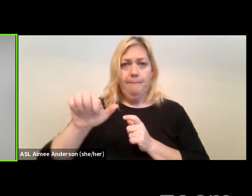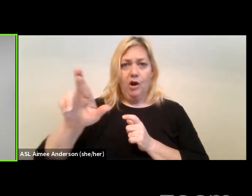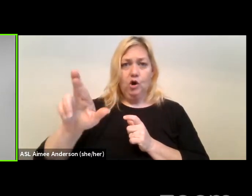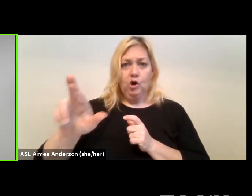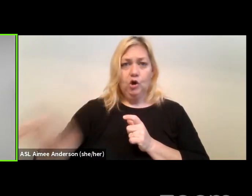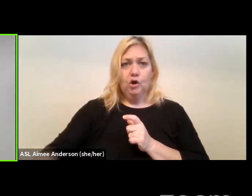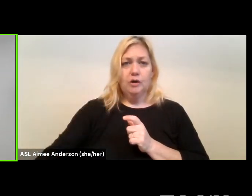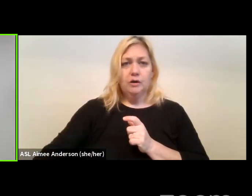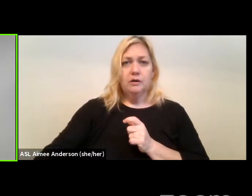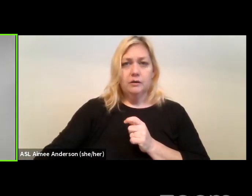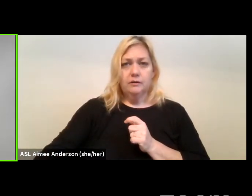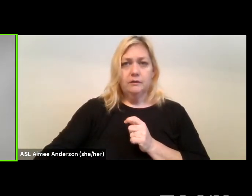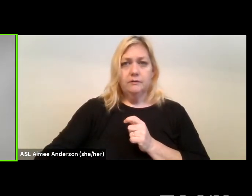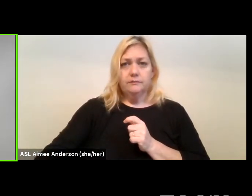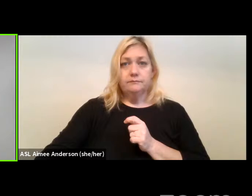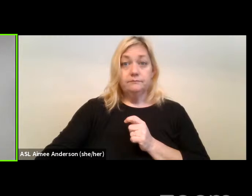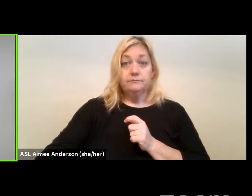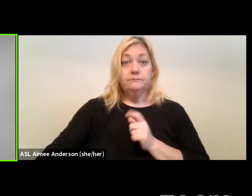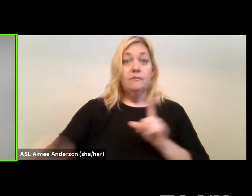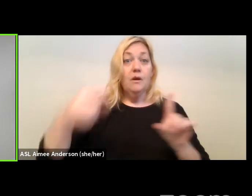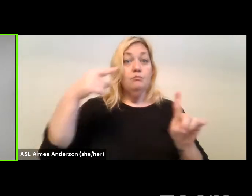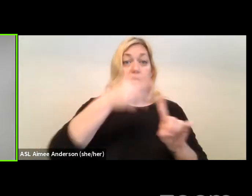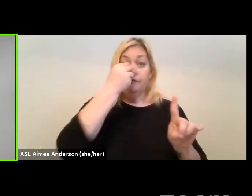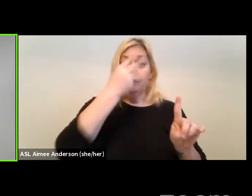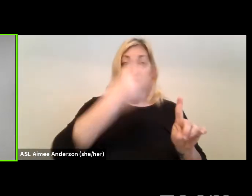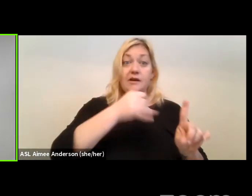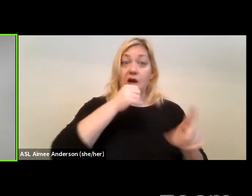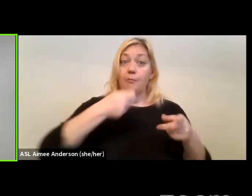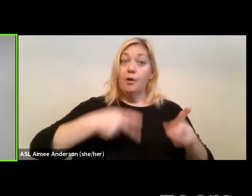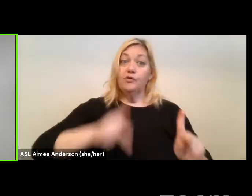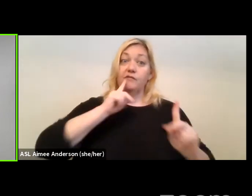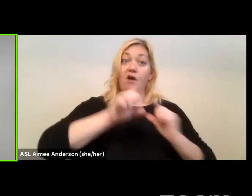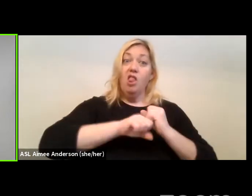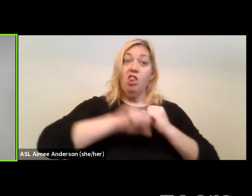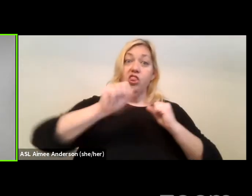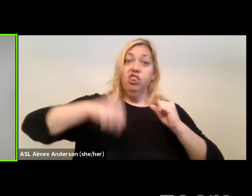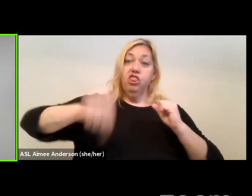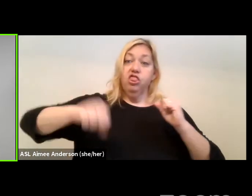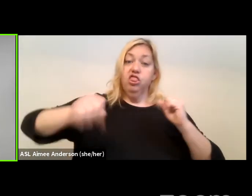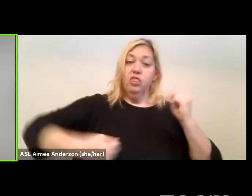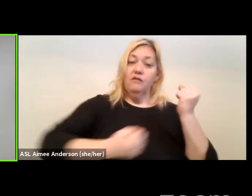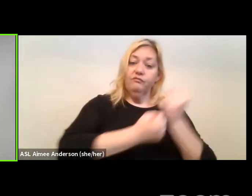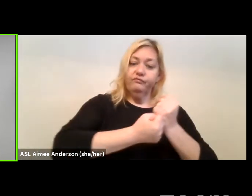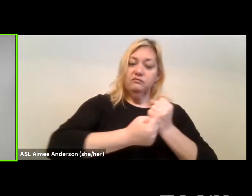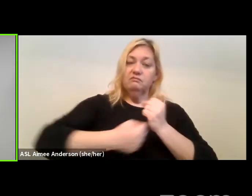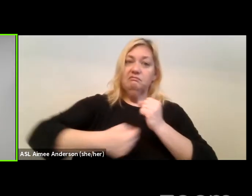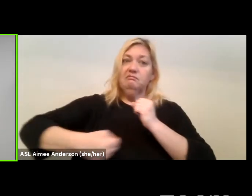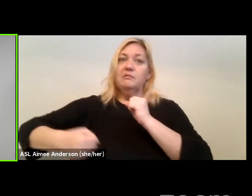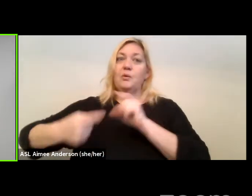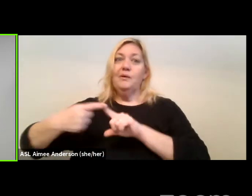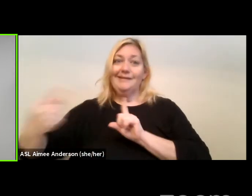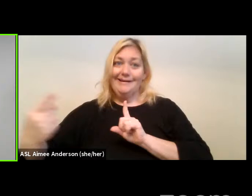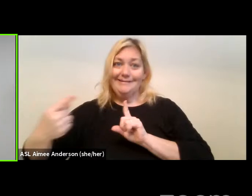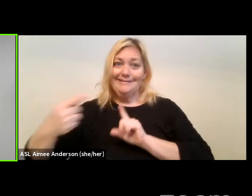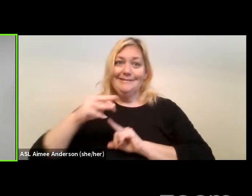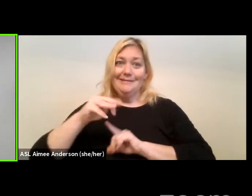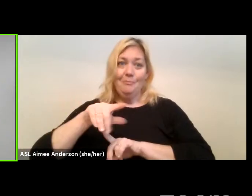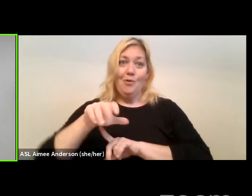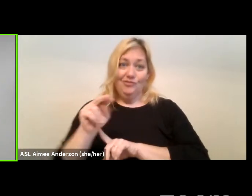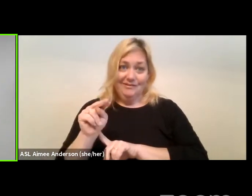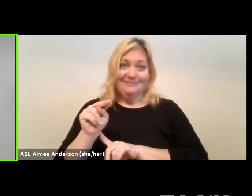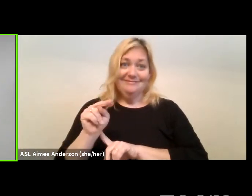Okay, this points of information are not an opportunity to make a long speech in favor or against the motion.